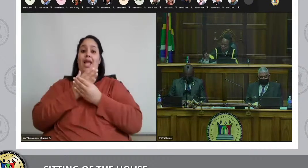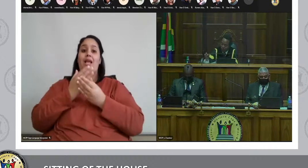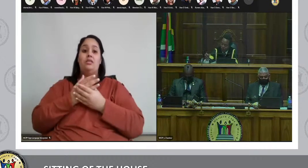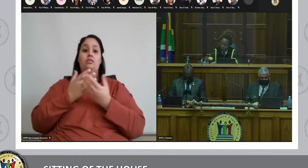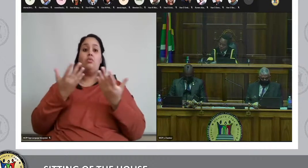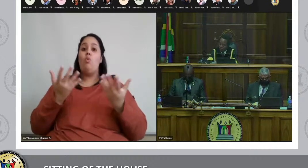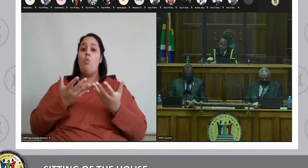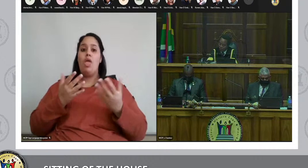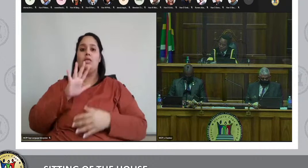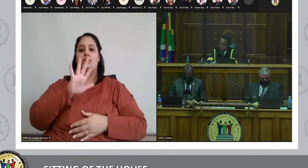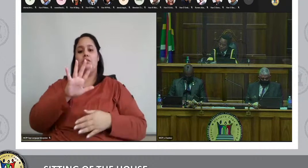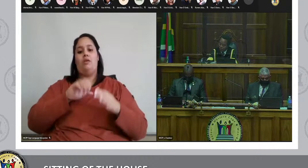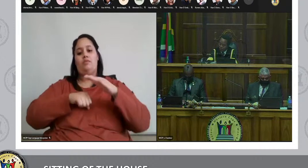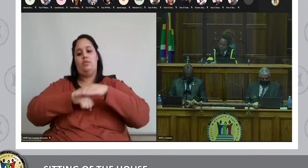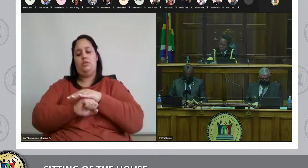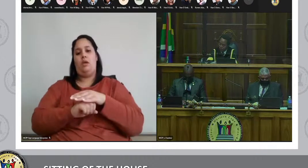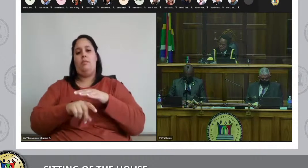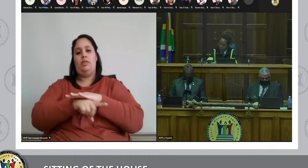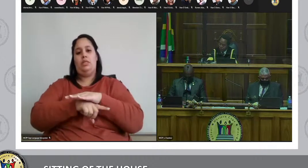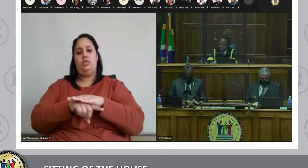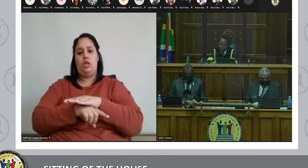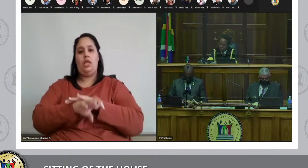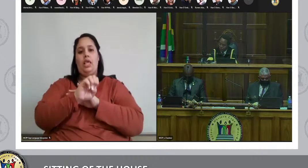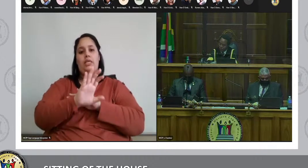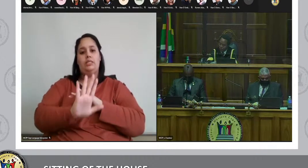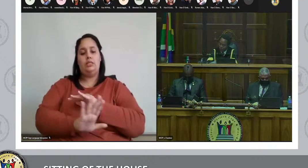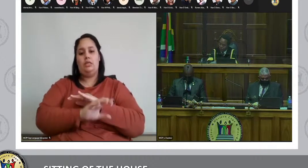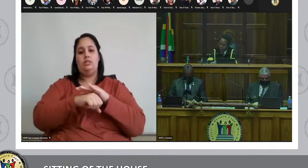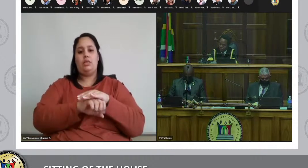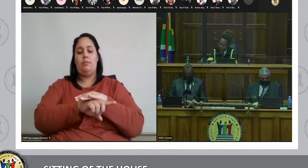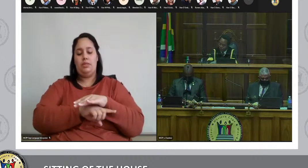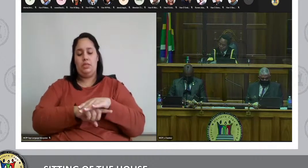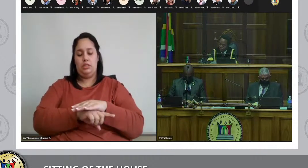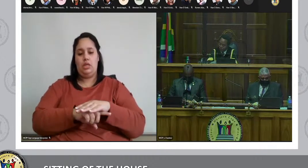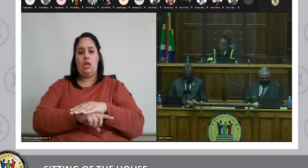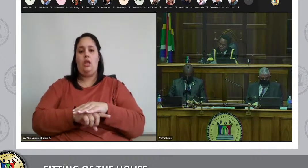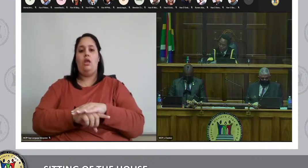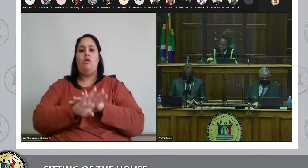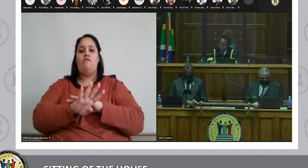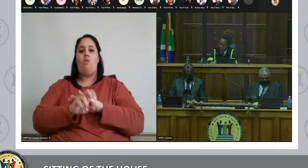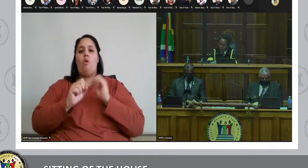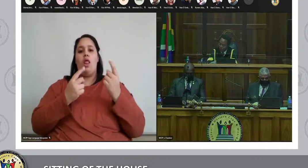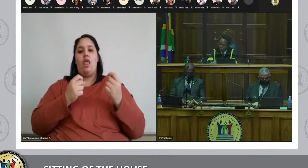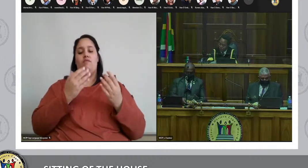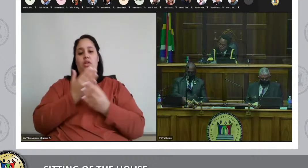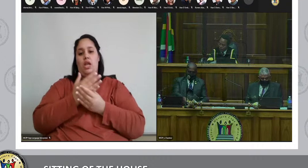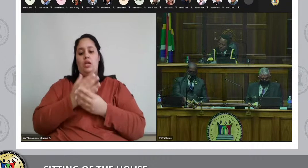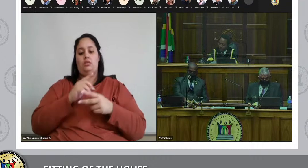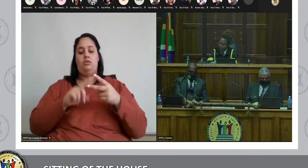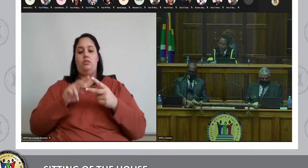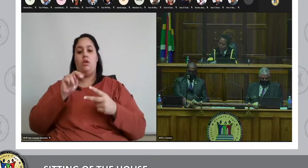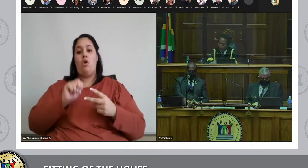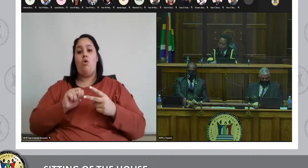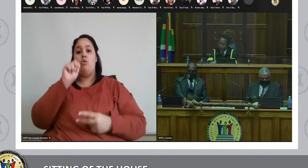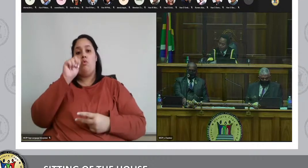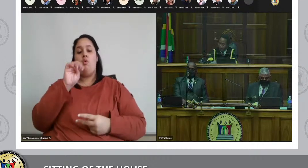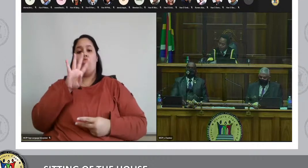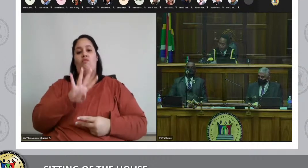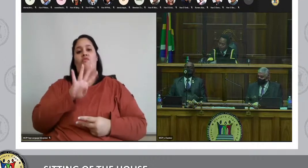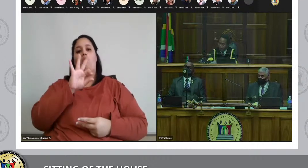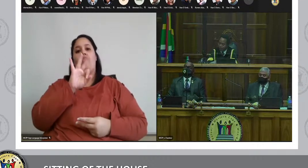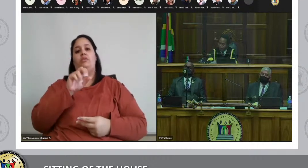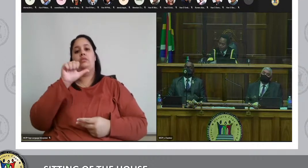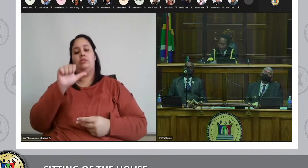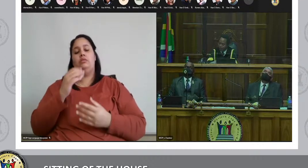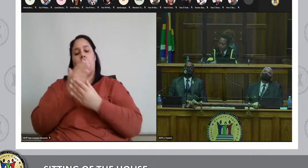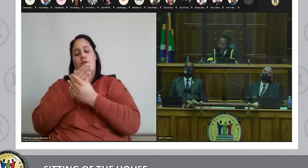5 sub-districts in the metro: the Eastern sub-district with 411 cases, the Northern with